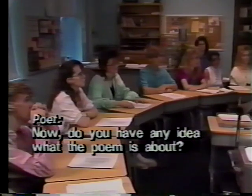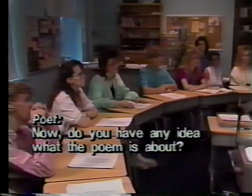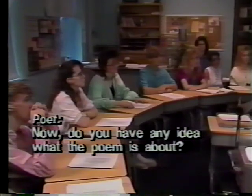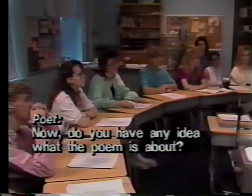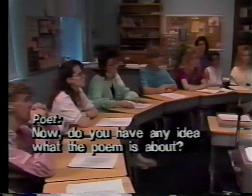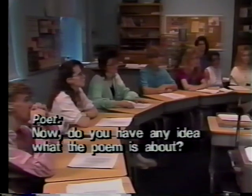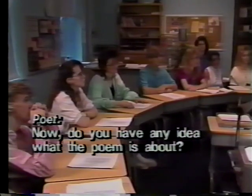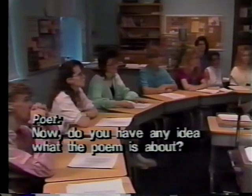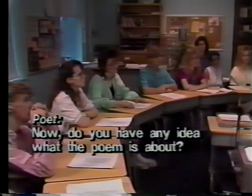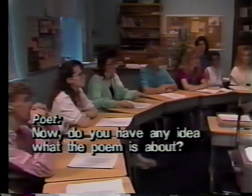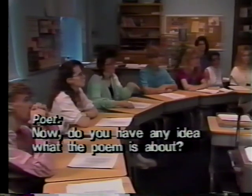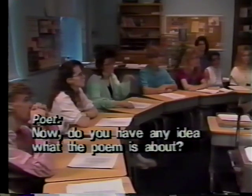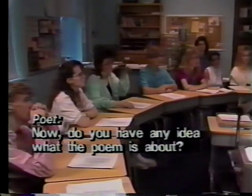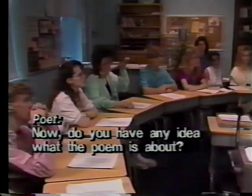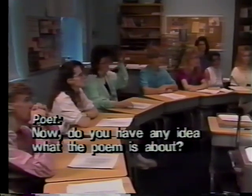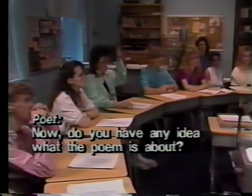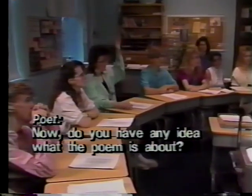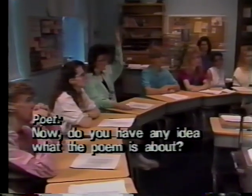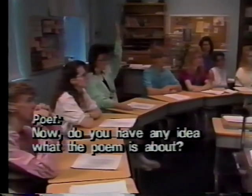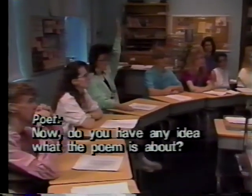Now, have any idea what the poem's about?